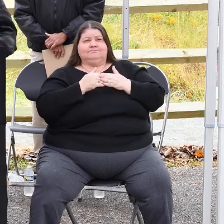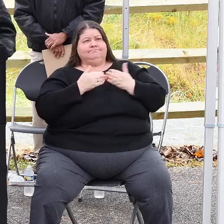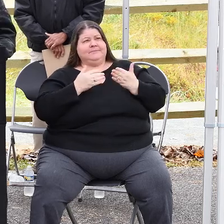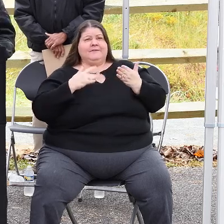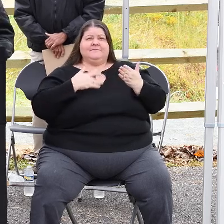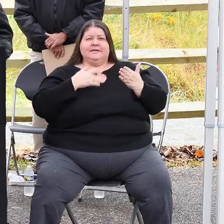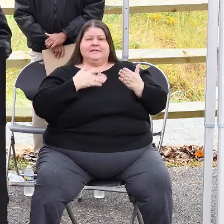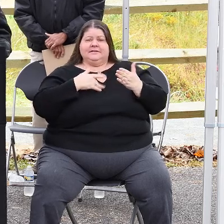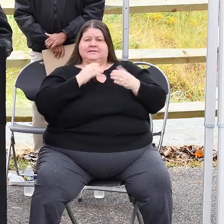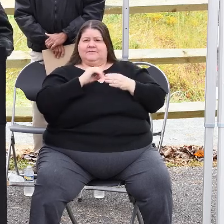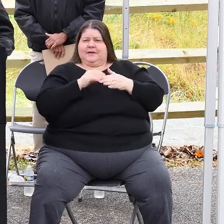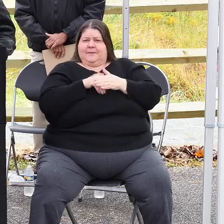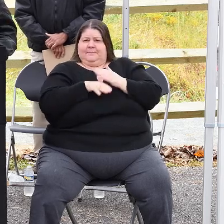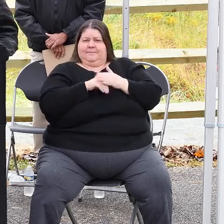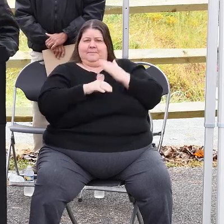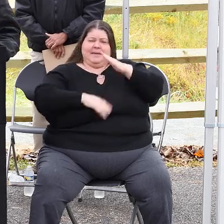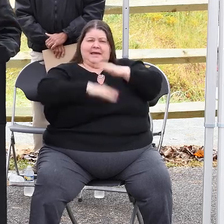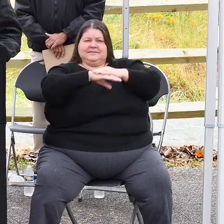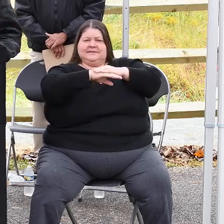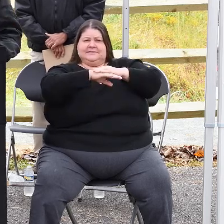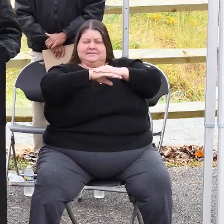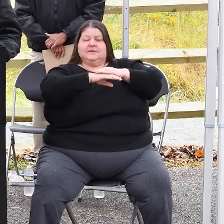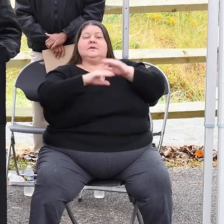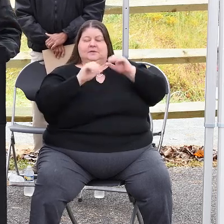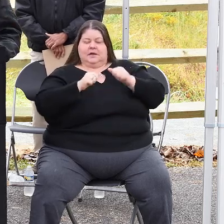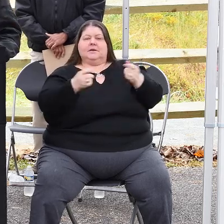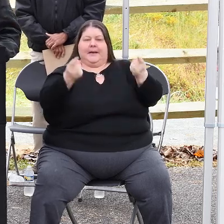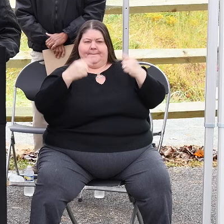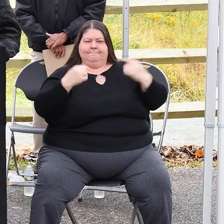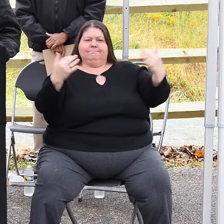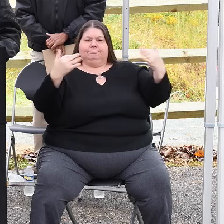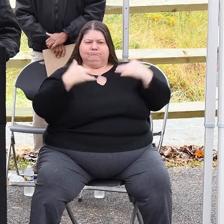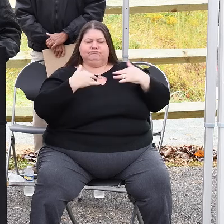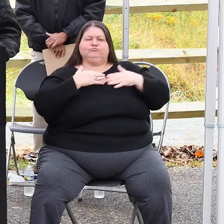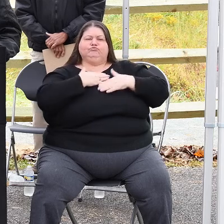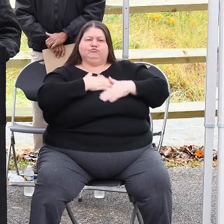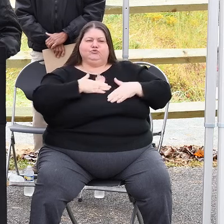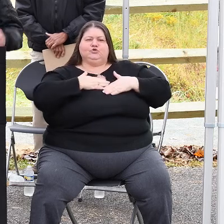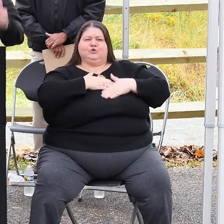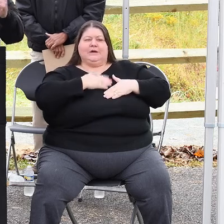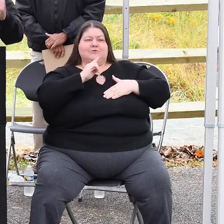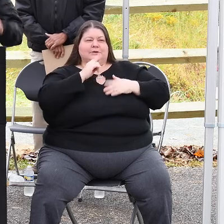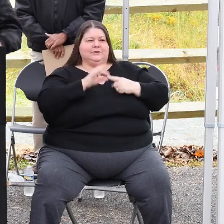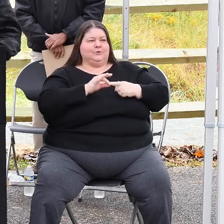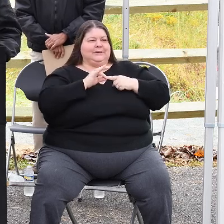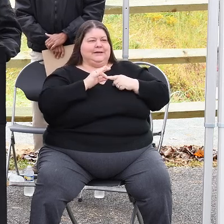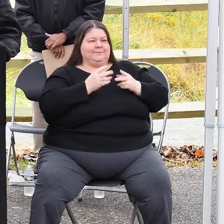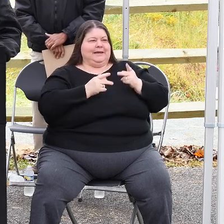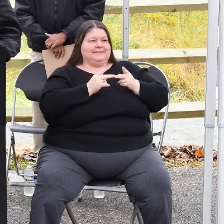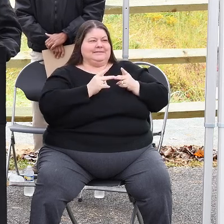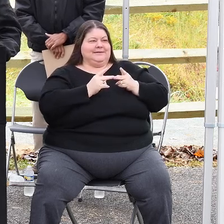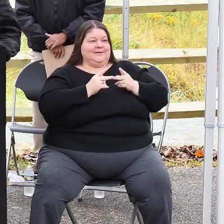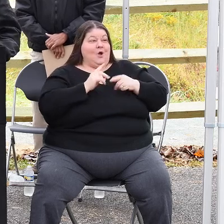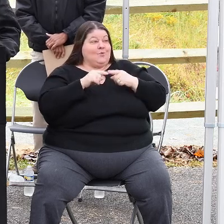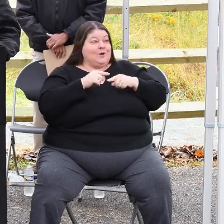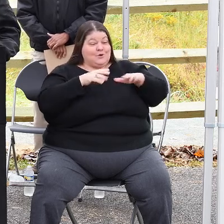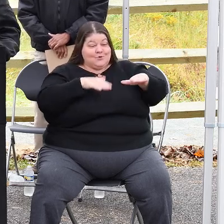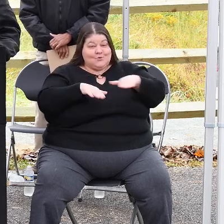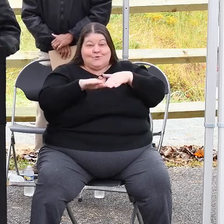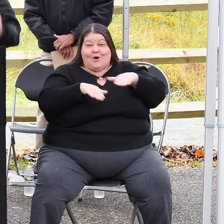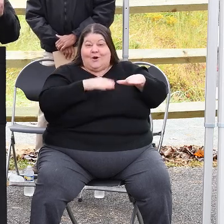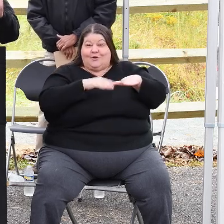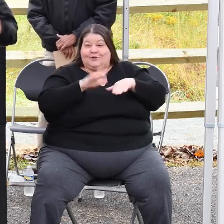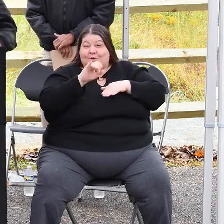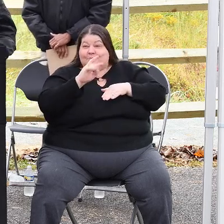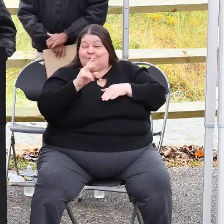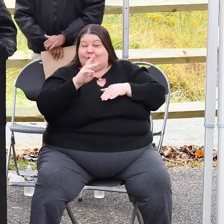feelings of capacities can come and enjoy a truly unique place. When you go out on that boardwalk and you get down to the